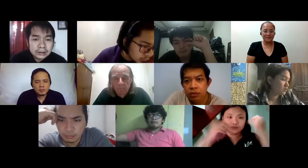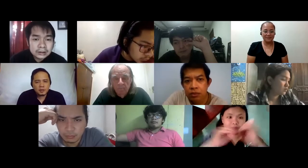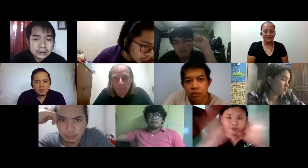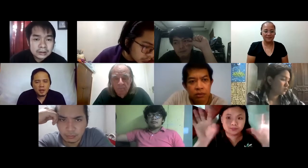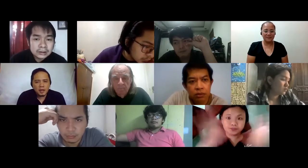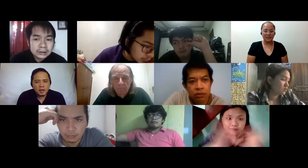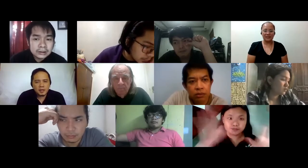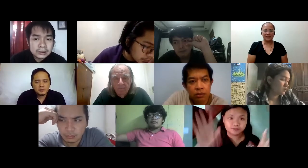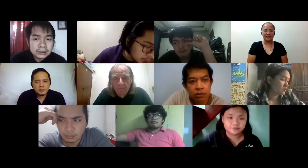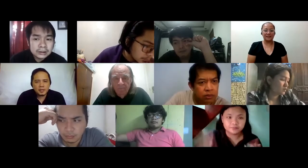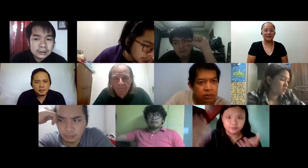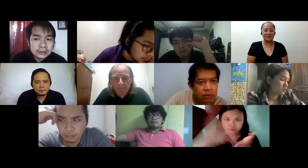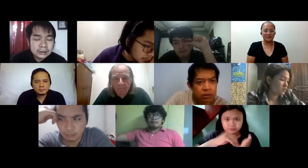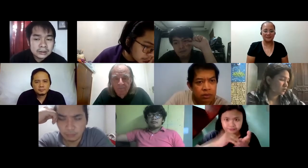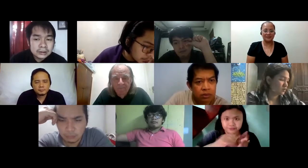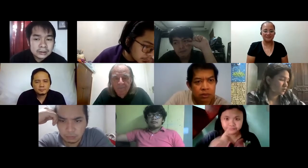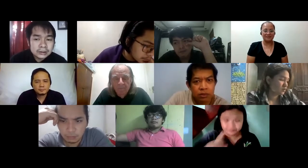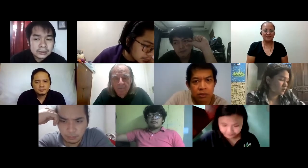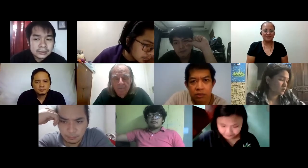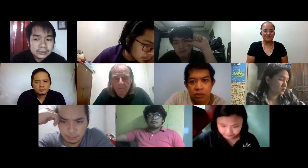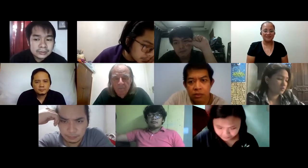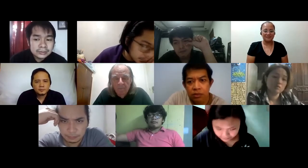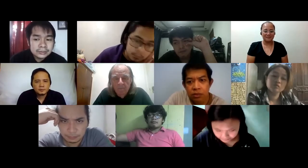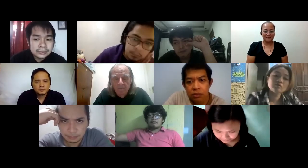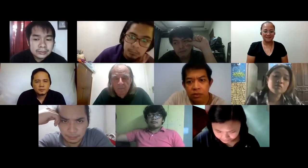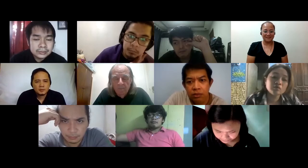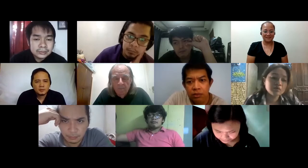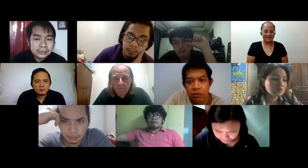Sorry, sir. I understand.